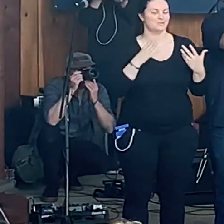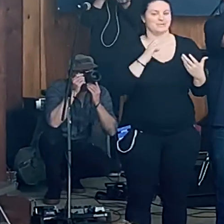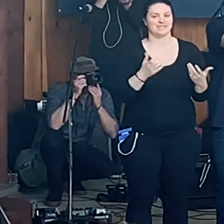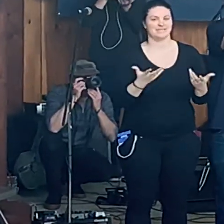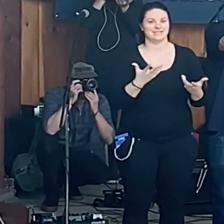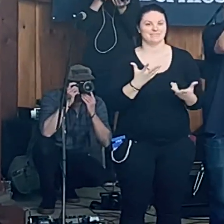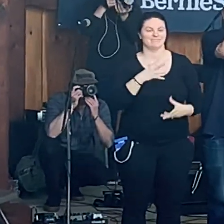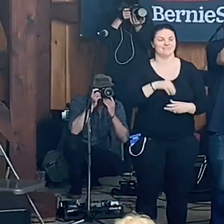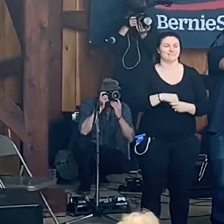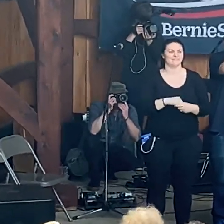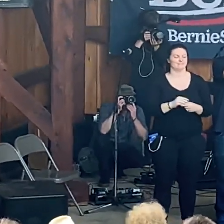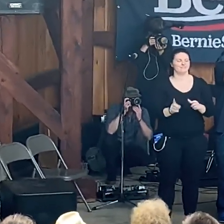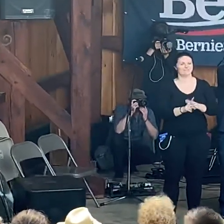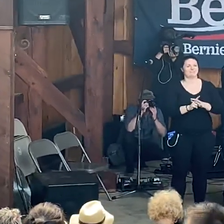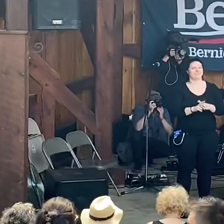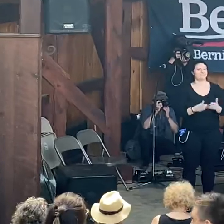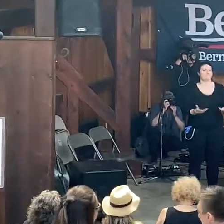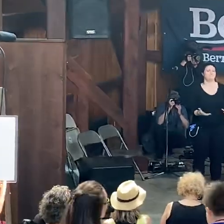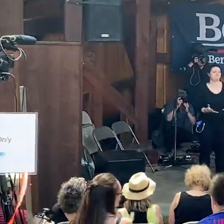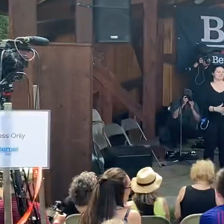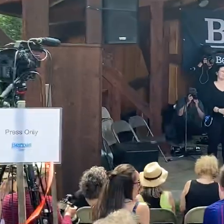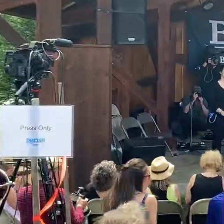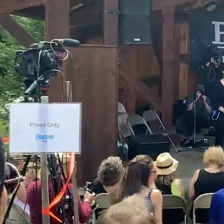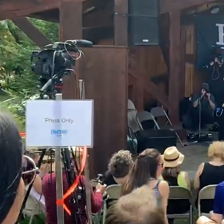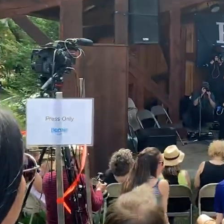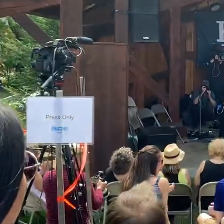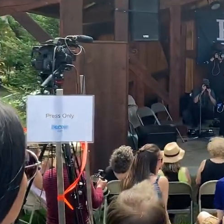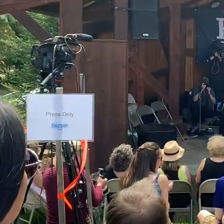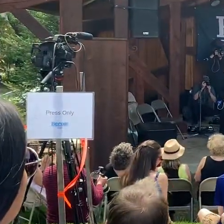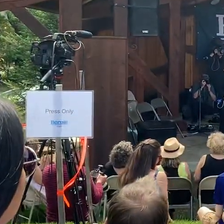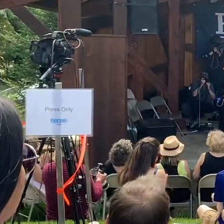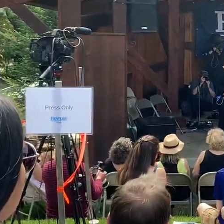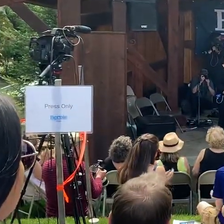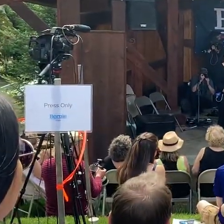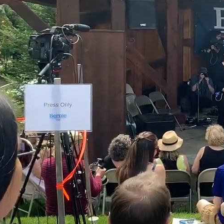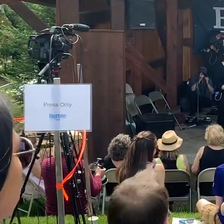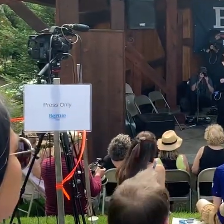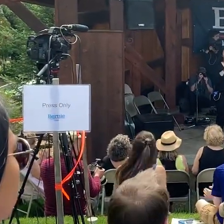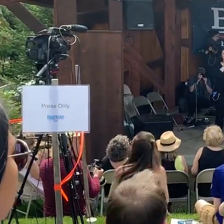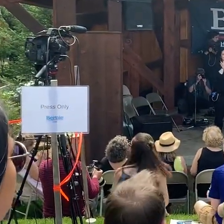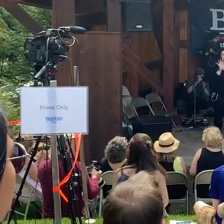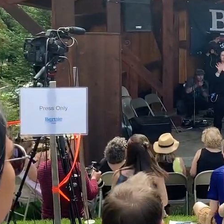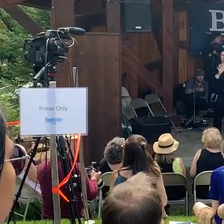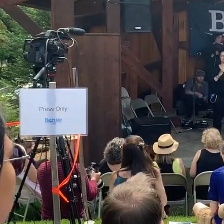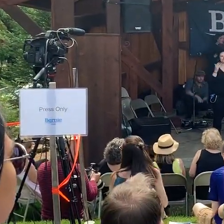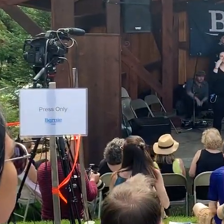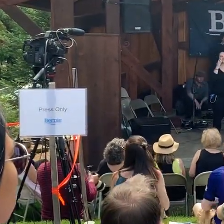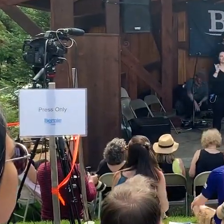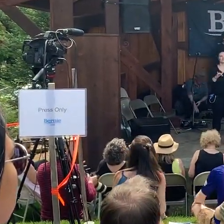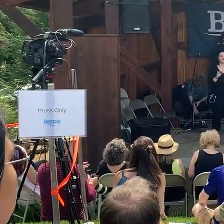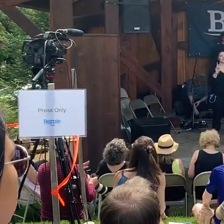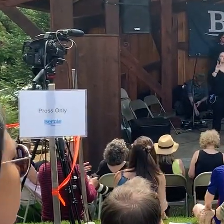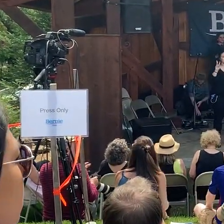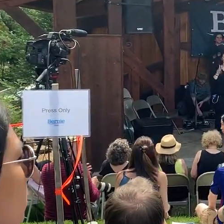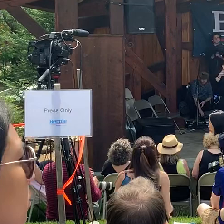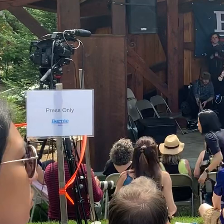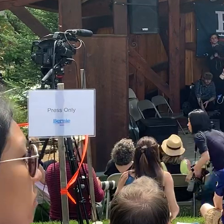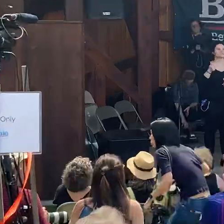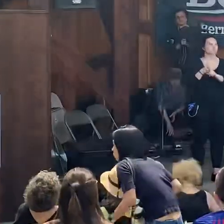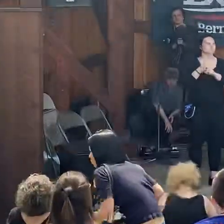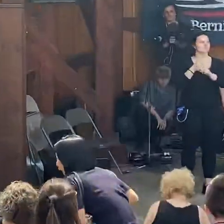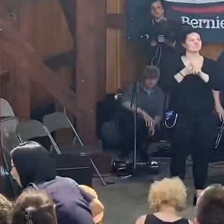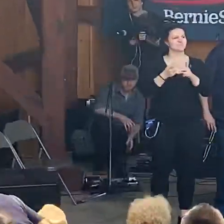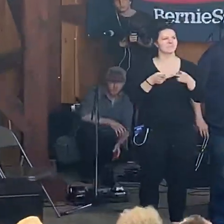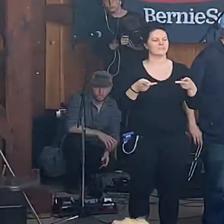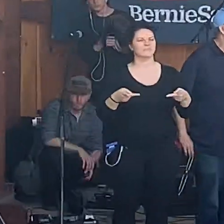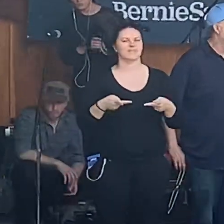to be. And it's just wonderful to know that Warner is a